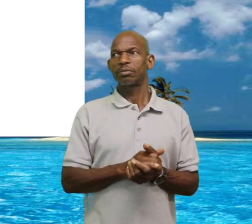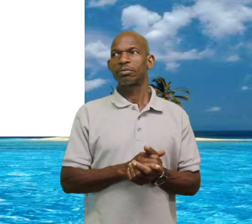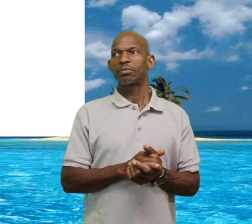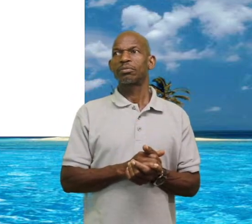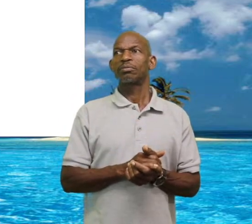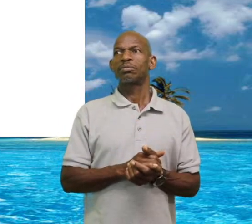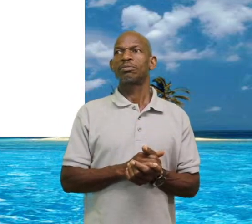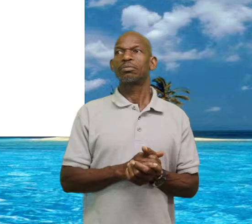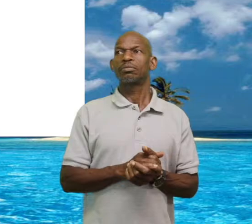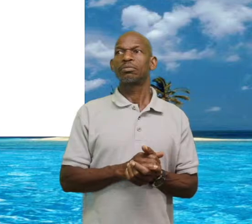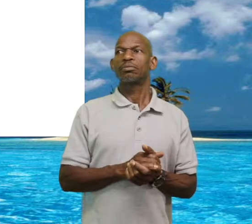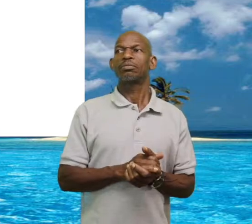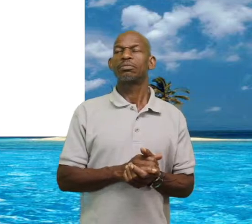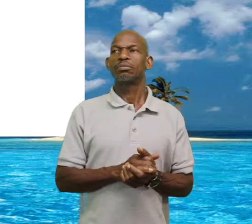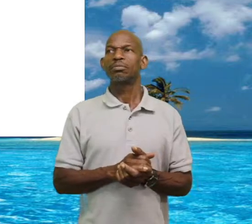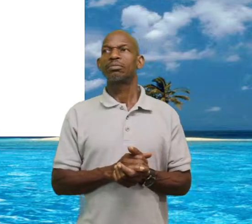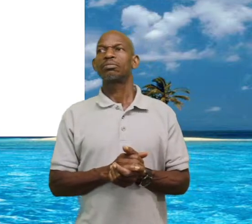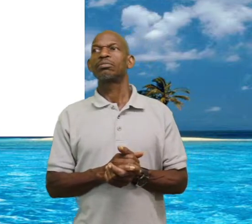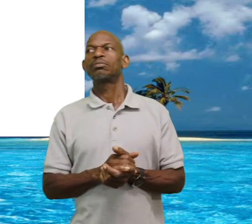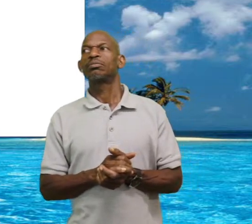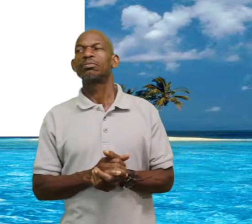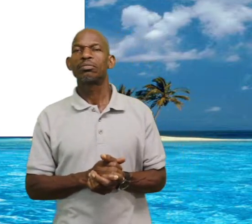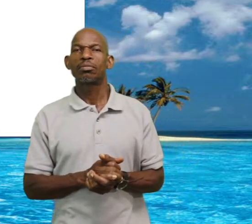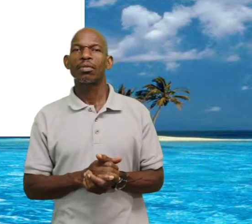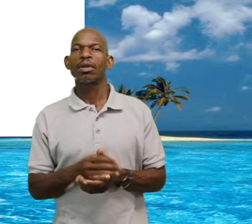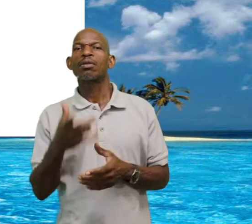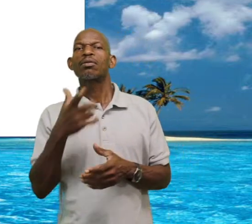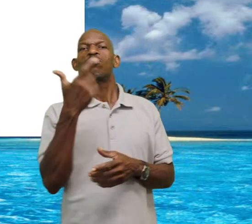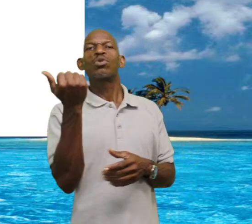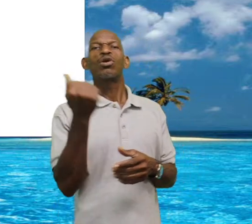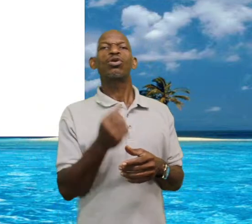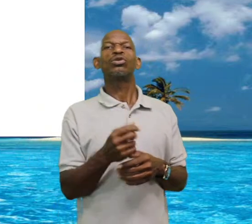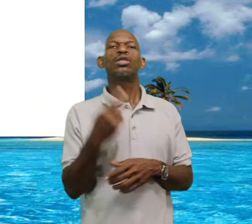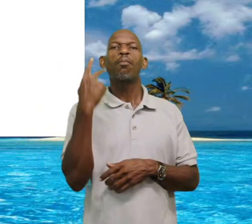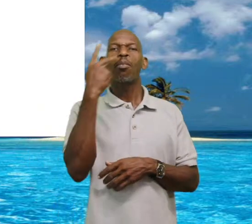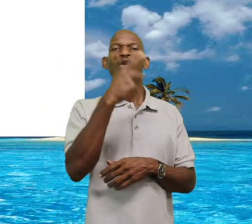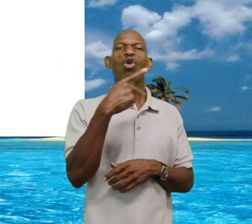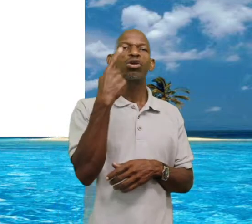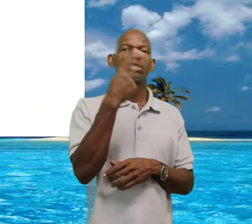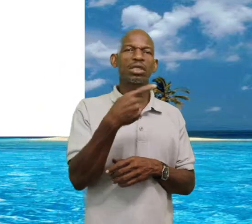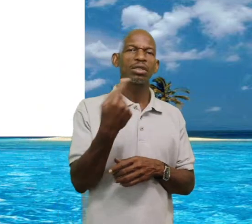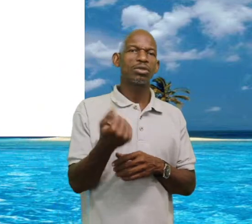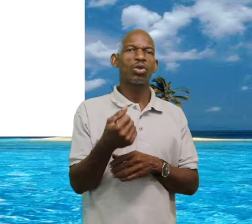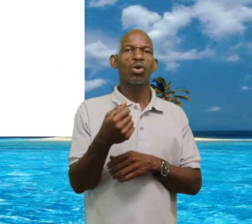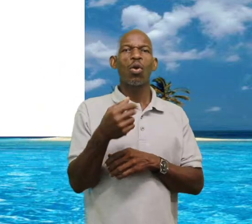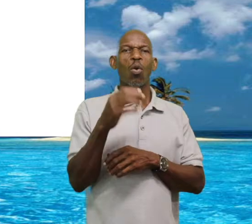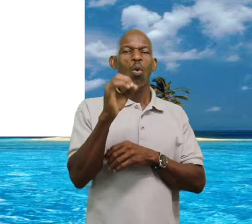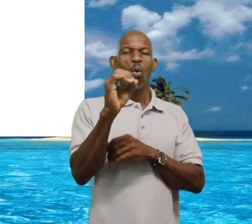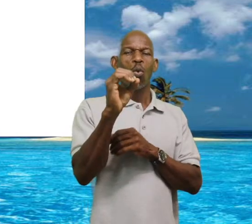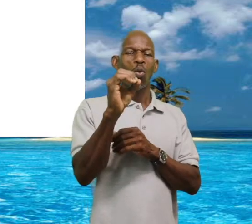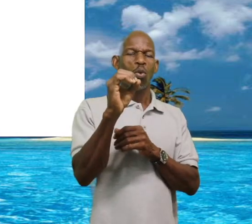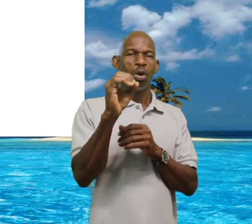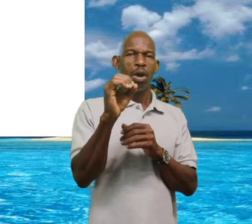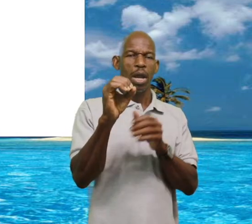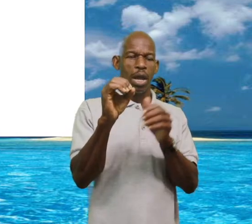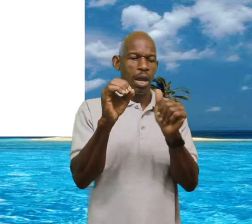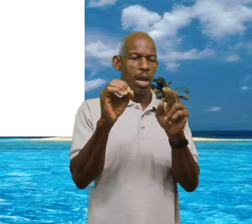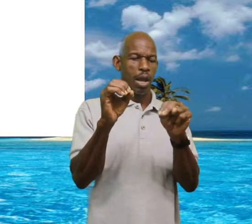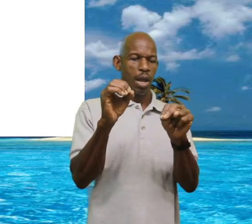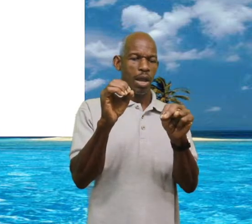because of honest begins with the sound of O. An honest man